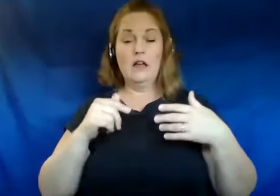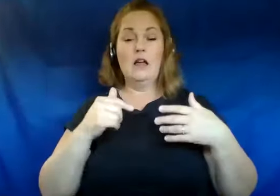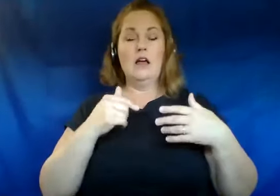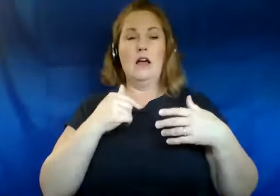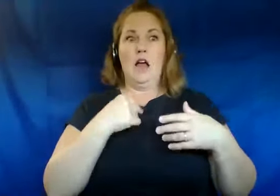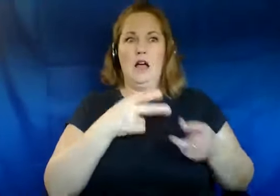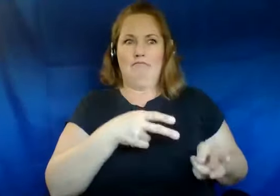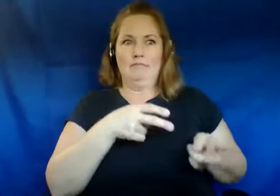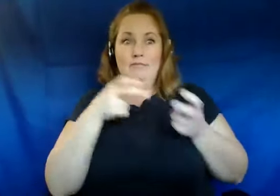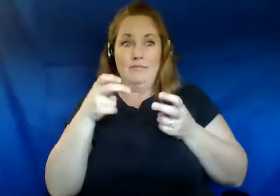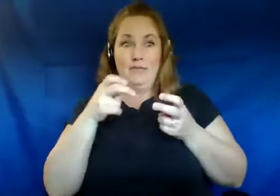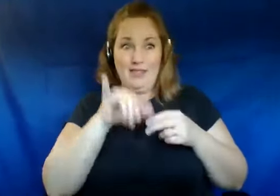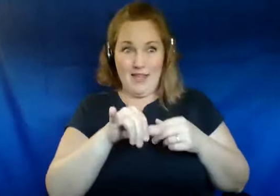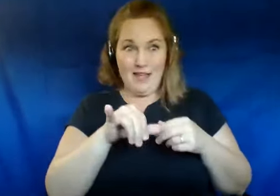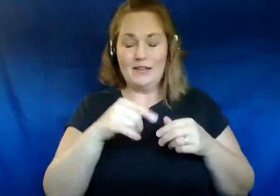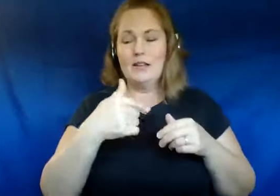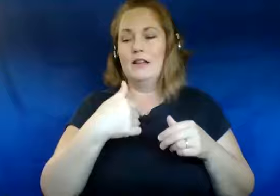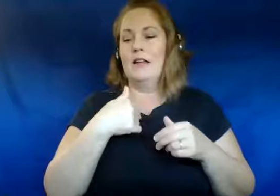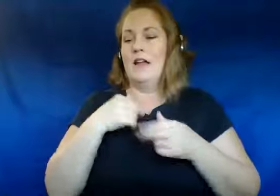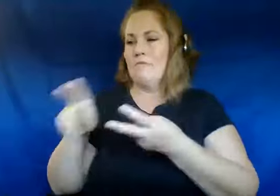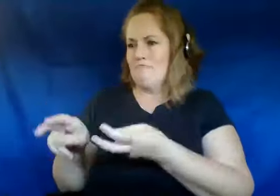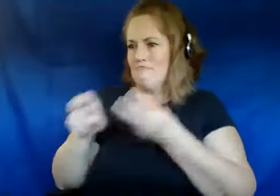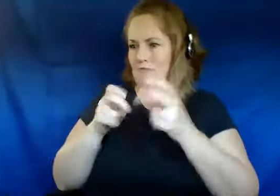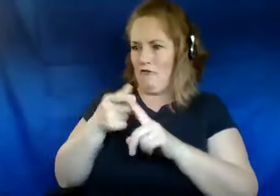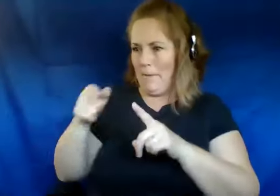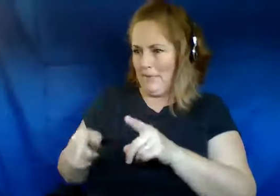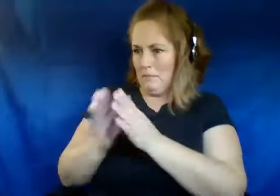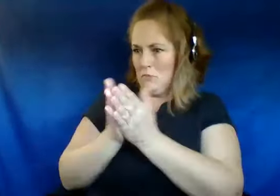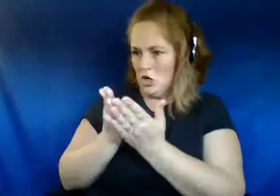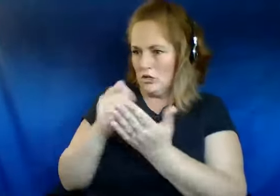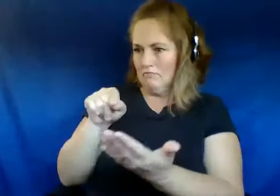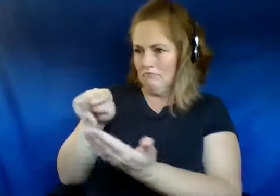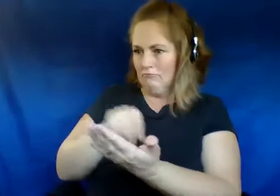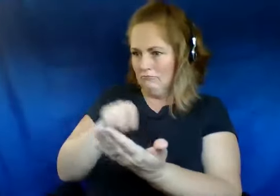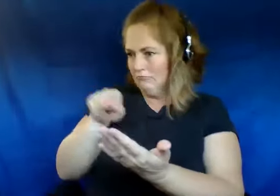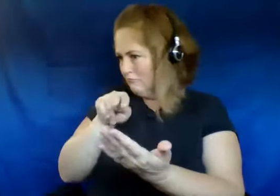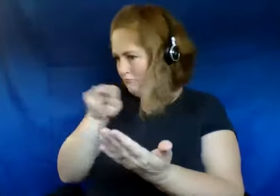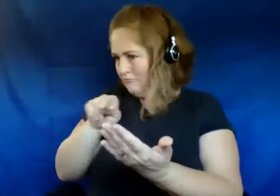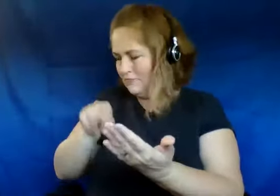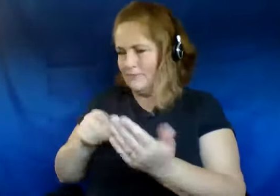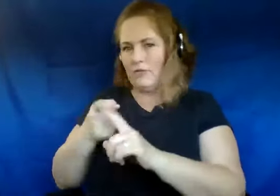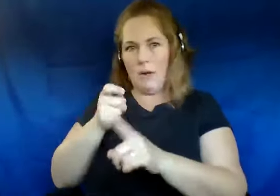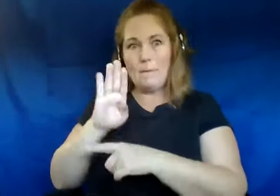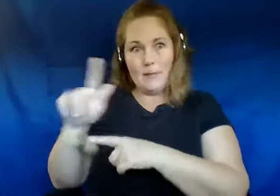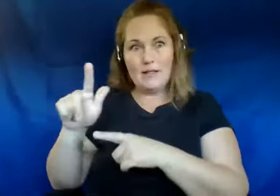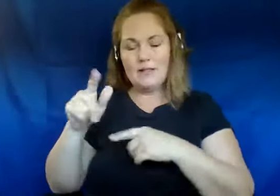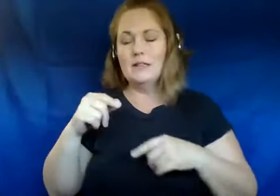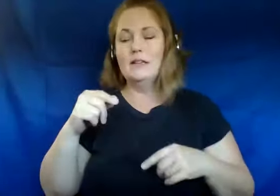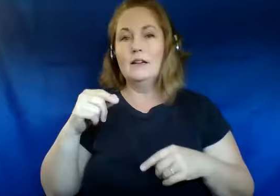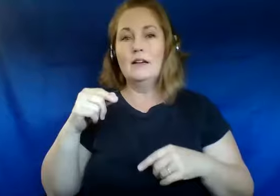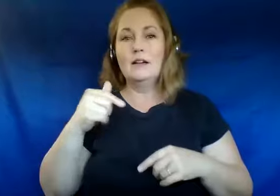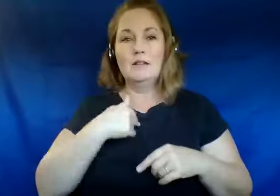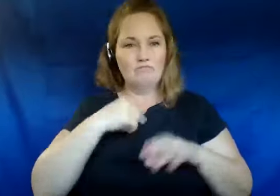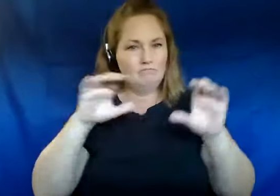take that. I was able to take this reading from Bill, and I was able to